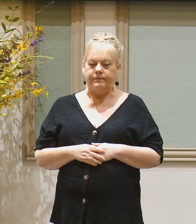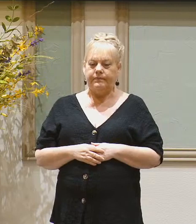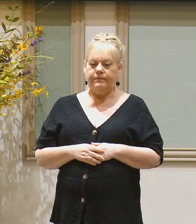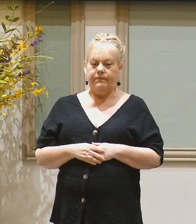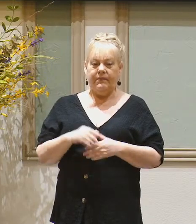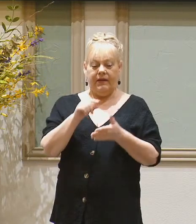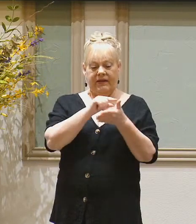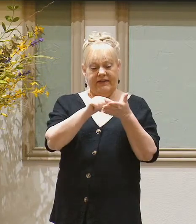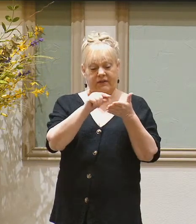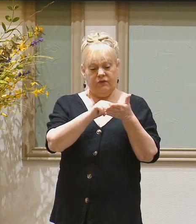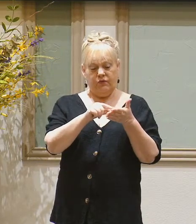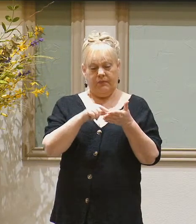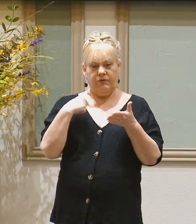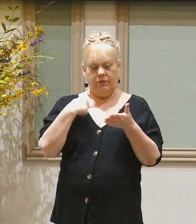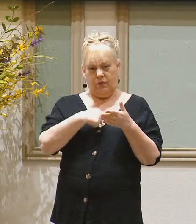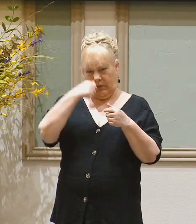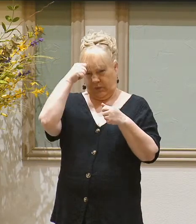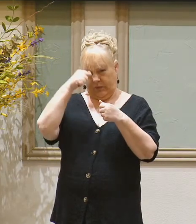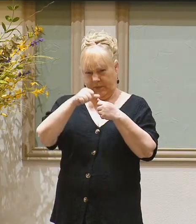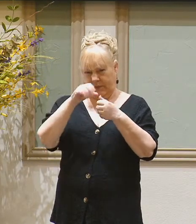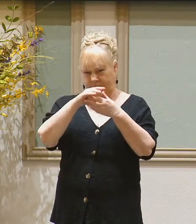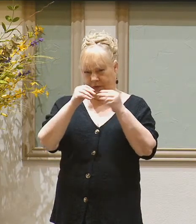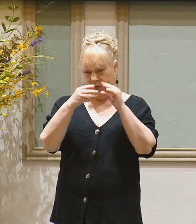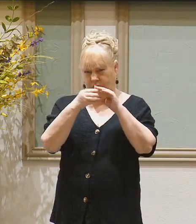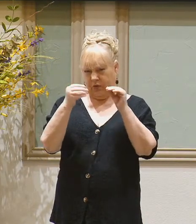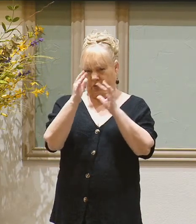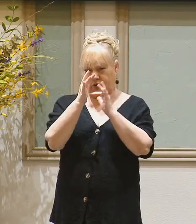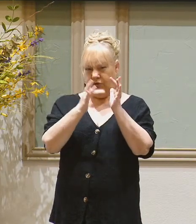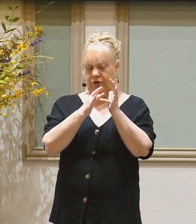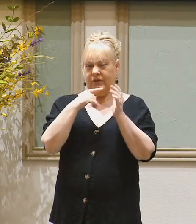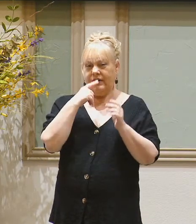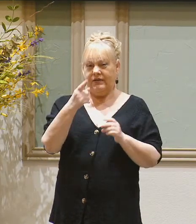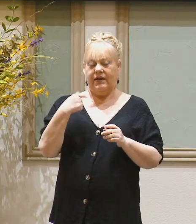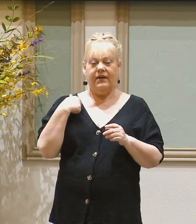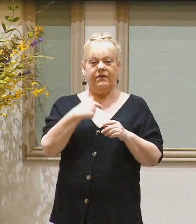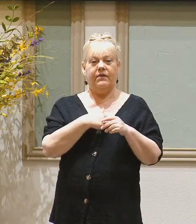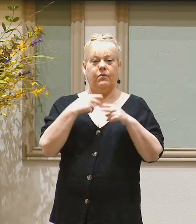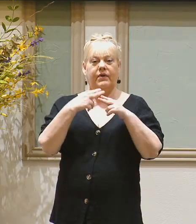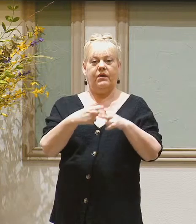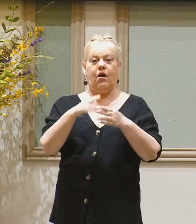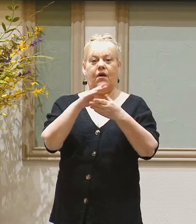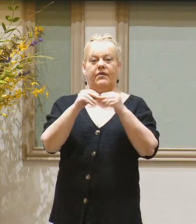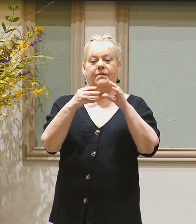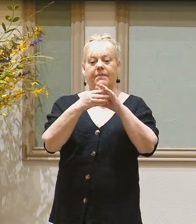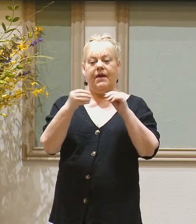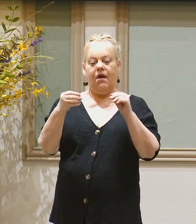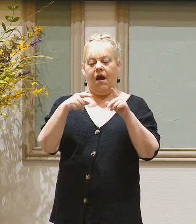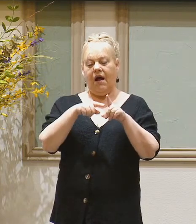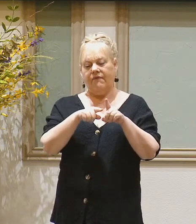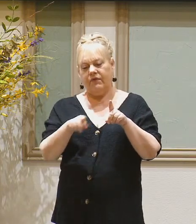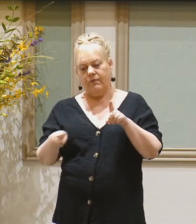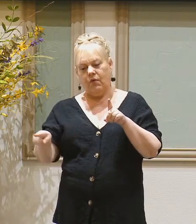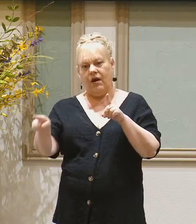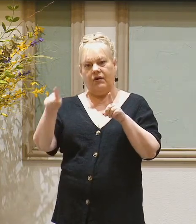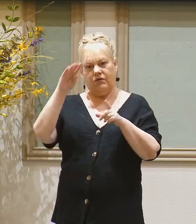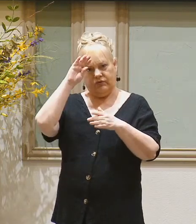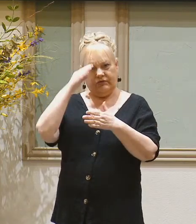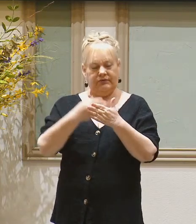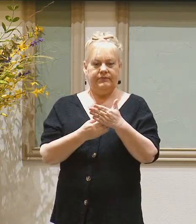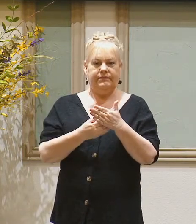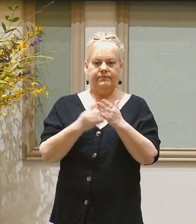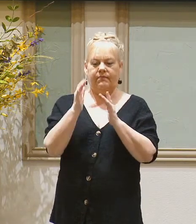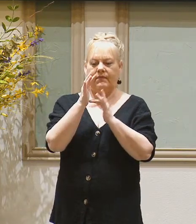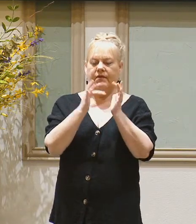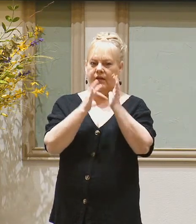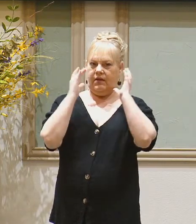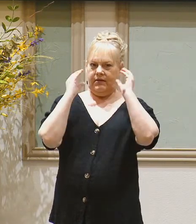In Scripture, we recall the parable that Jesus tells that we call the parable of the prodigal son.